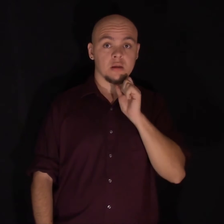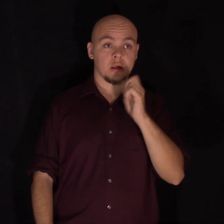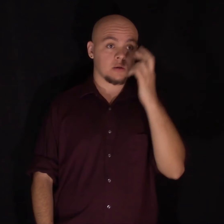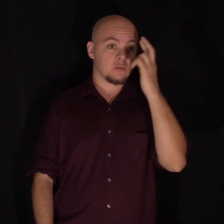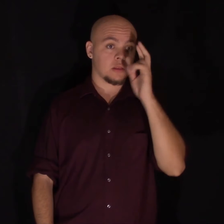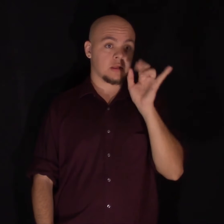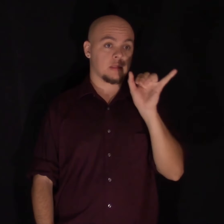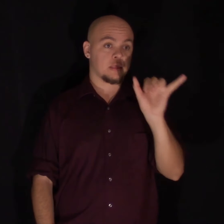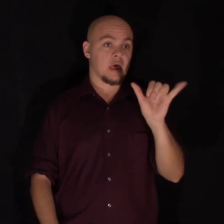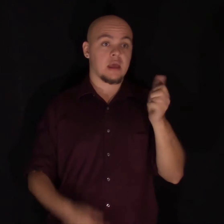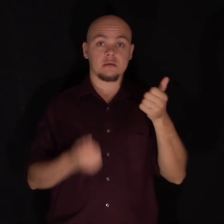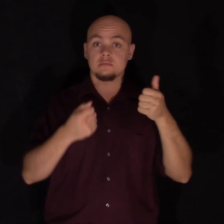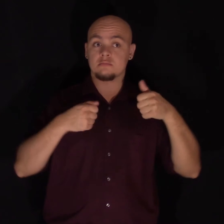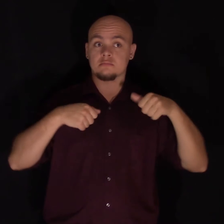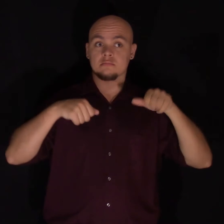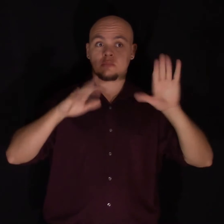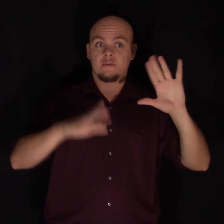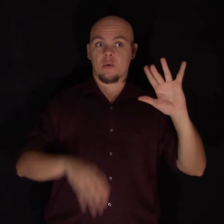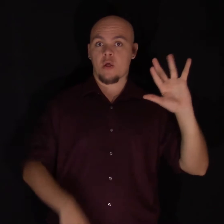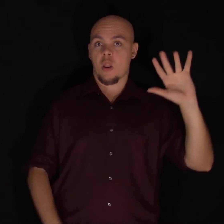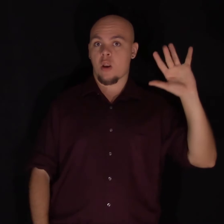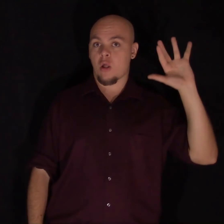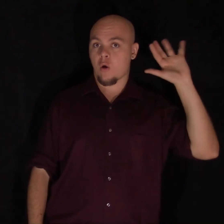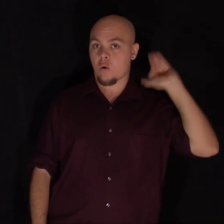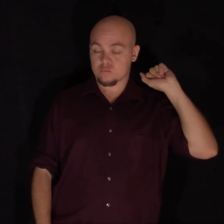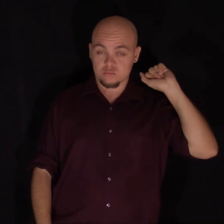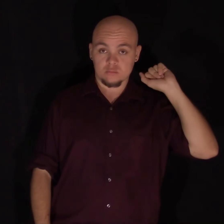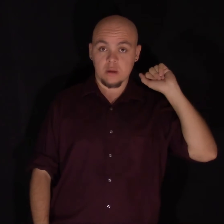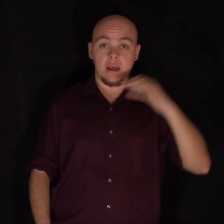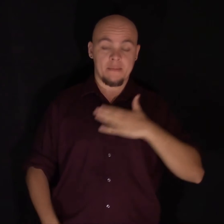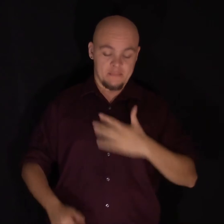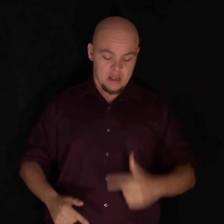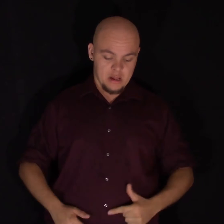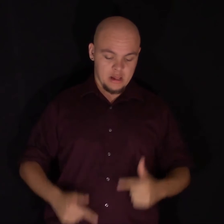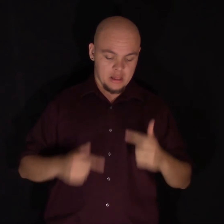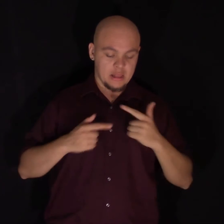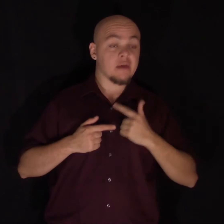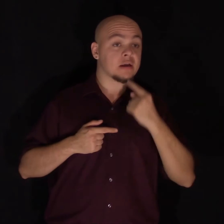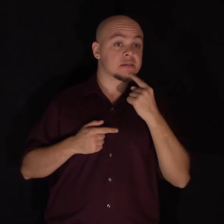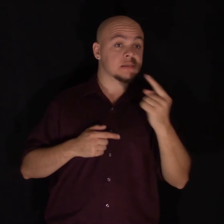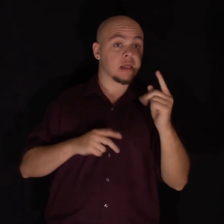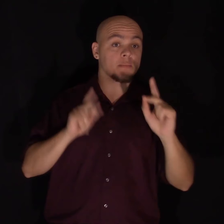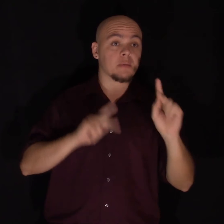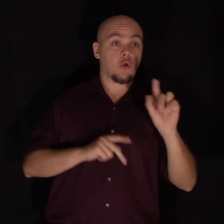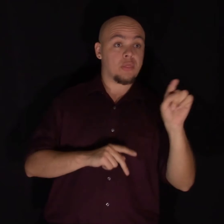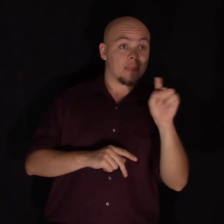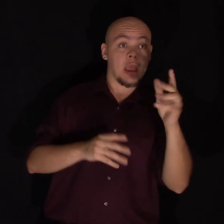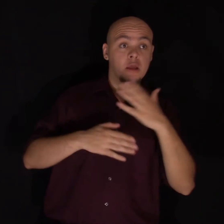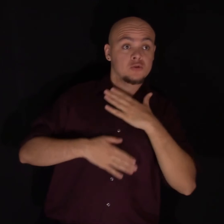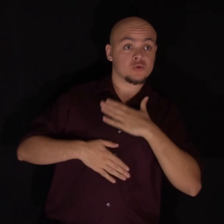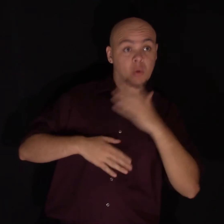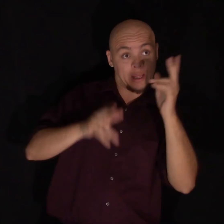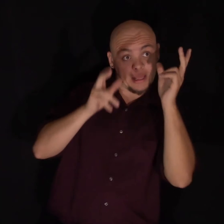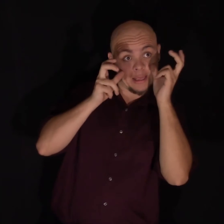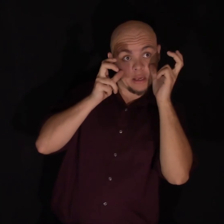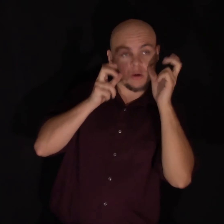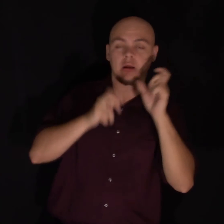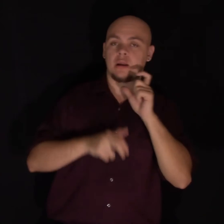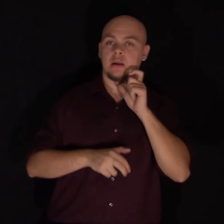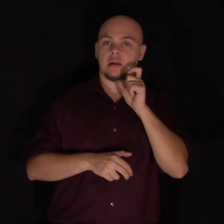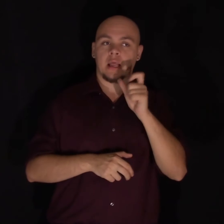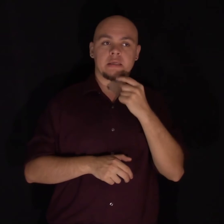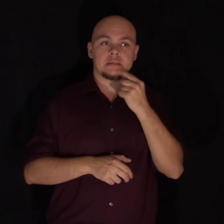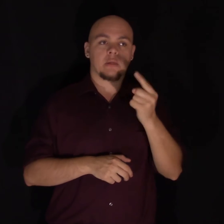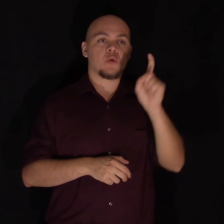given that up a long time ago. I had spent so much of my life telling people the things they wanted to hear instead of the things they needed to,